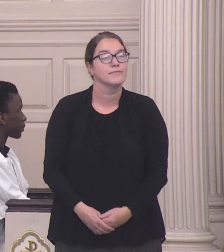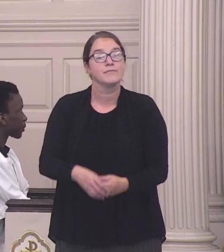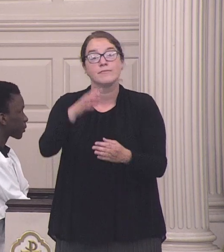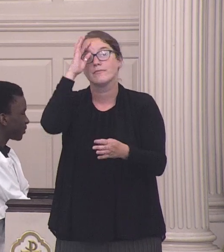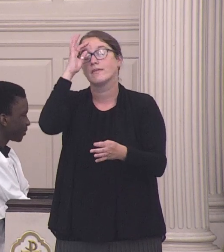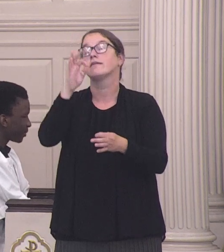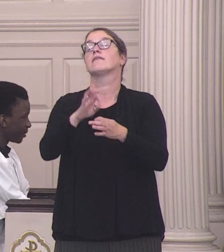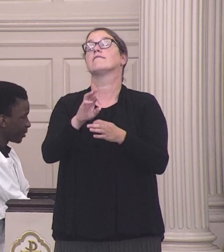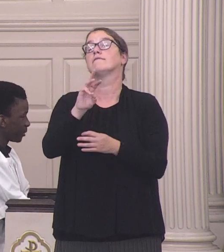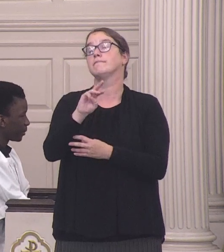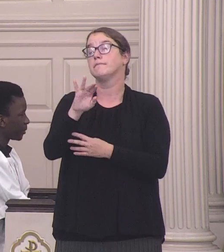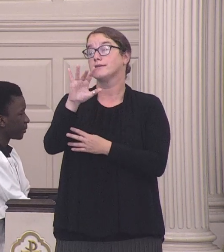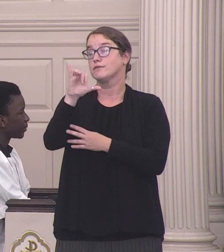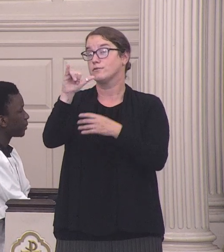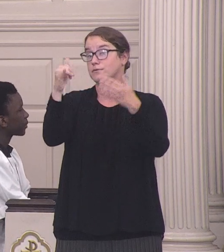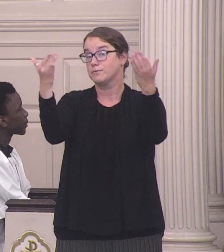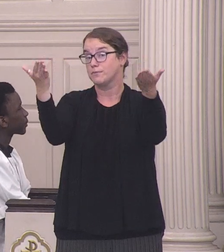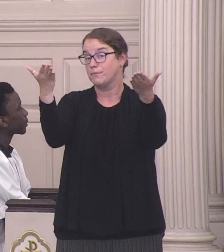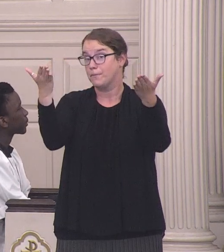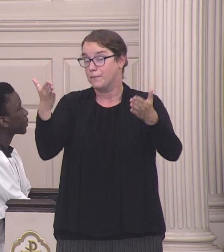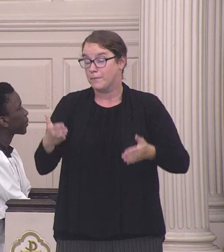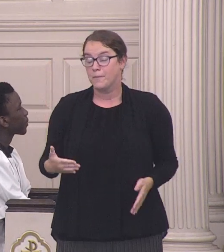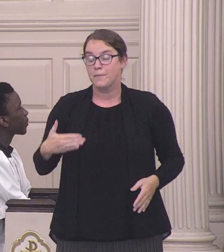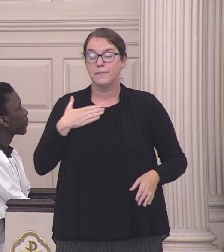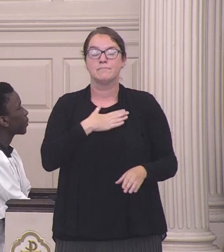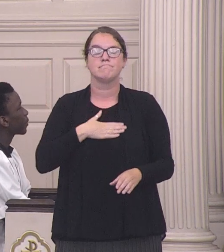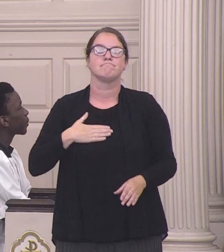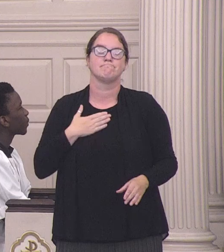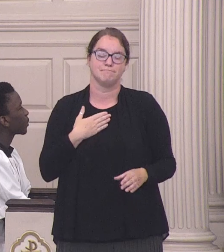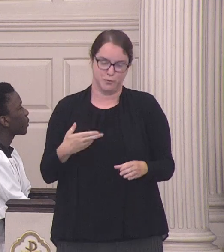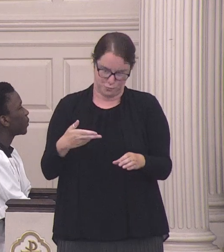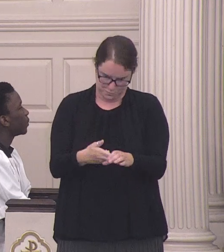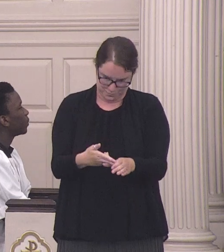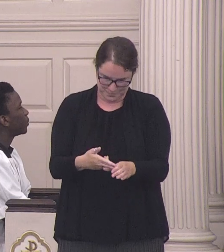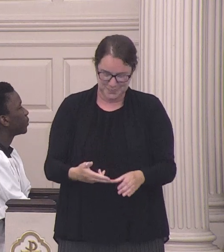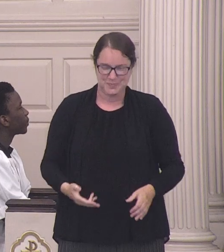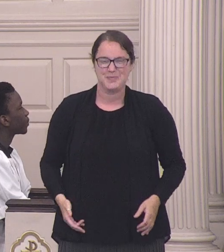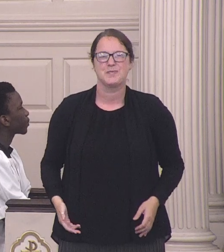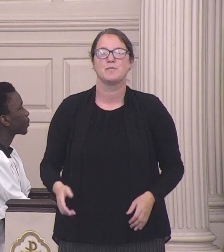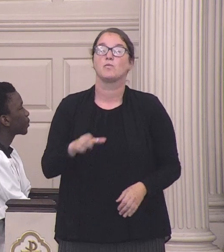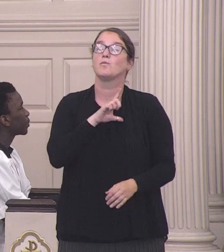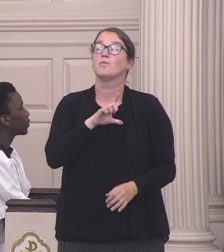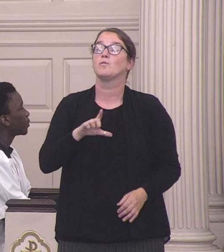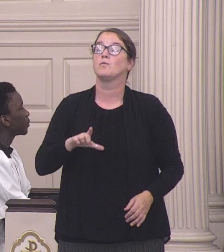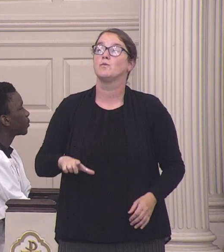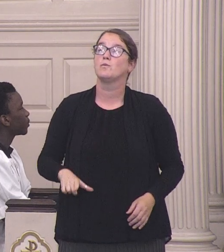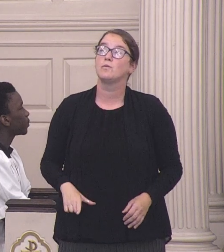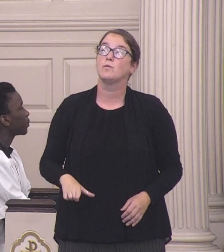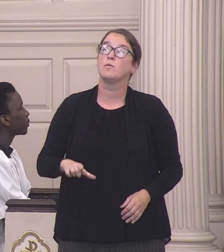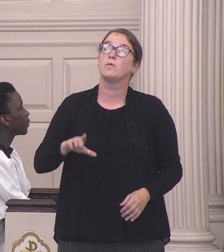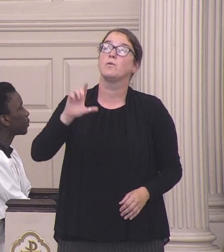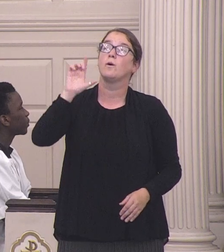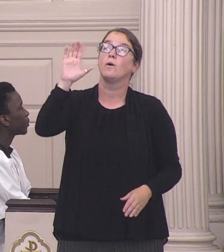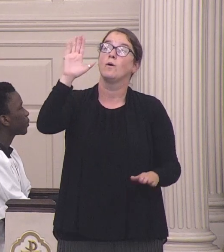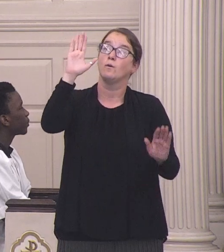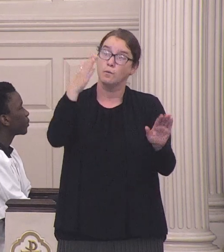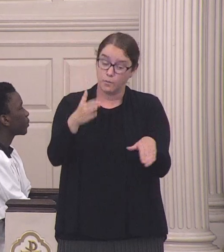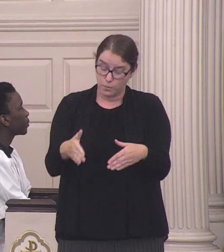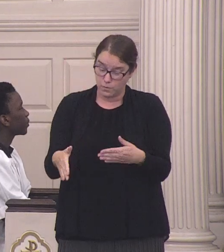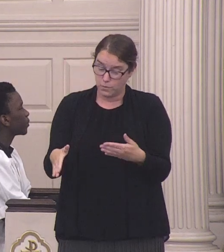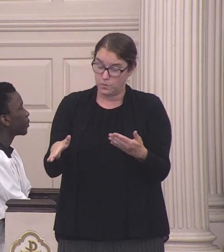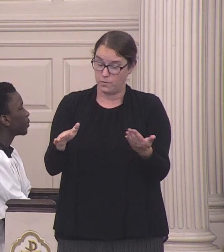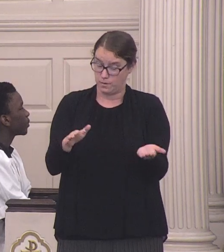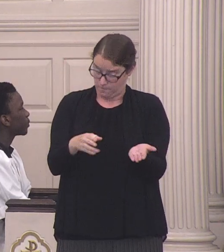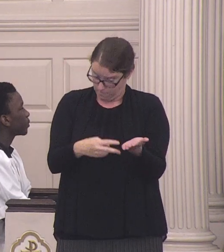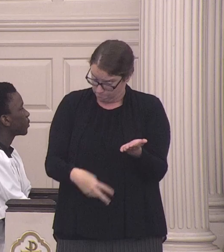The mystery of faith. We proclaim your death, O